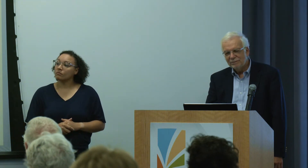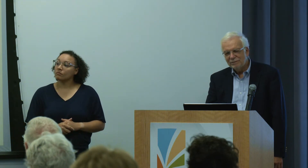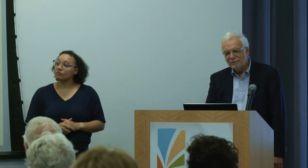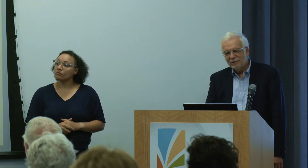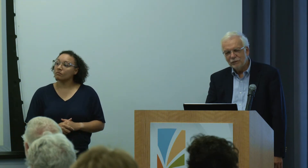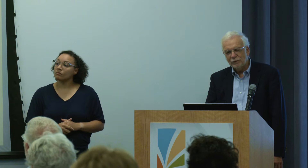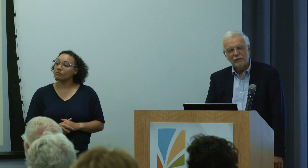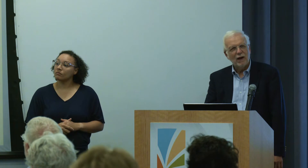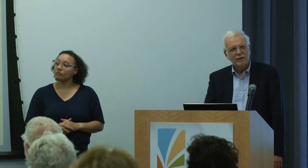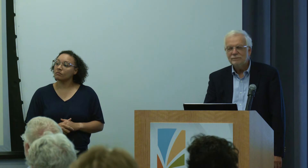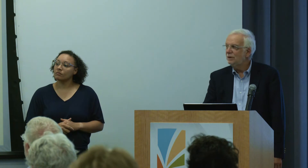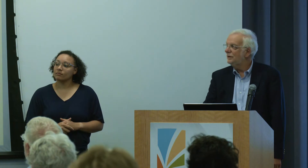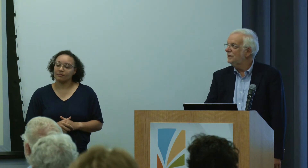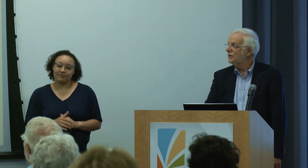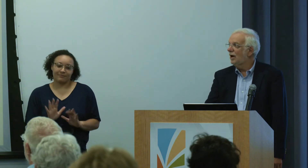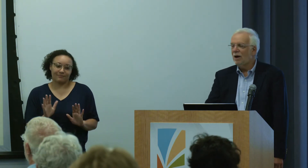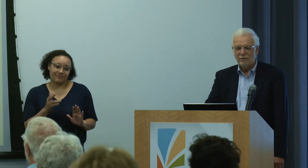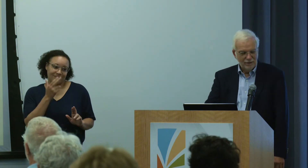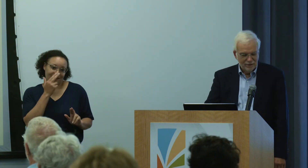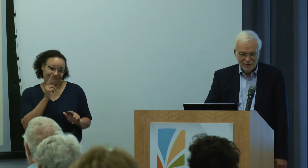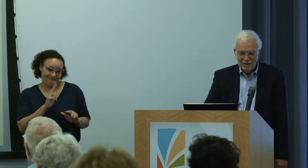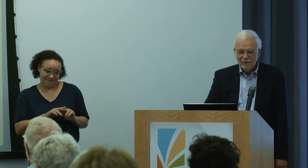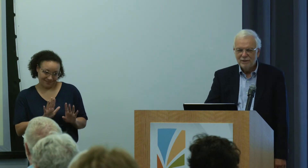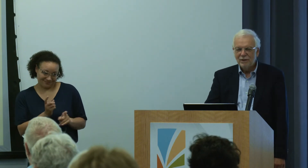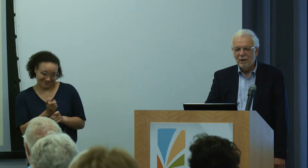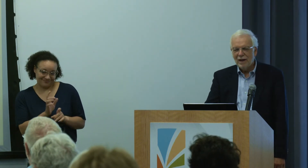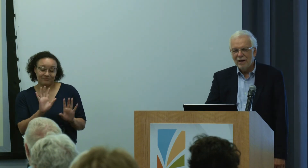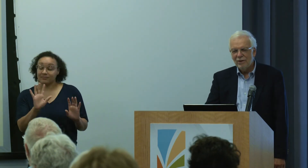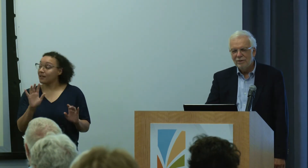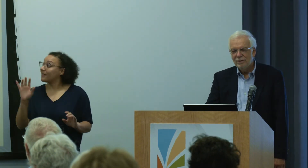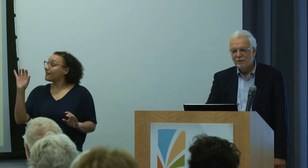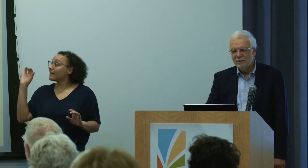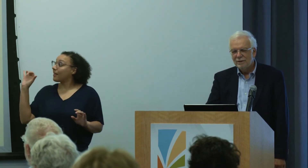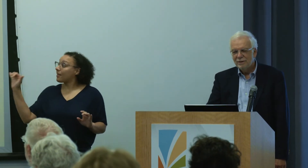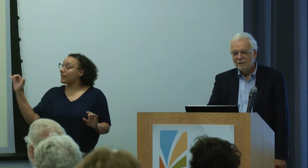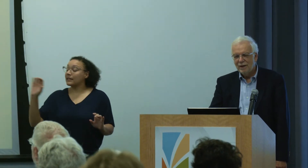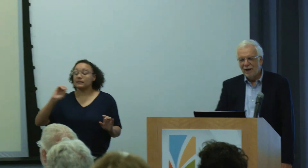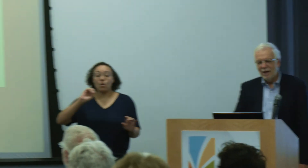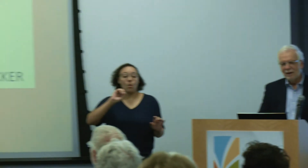these, just for fun, these are the Ohio,